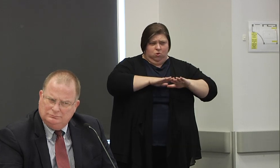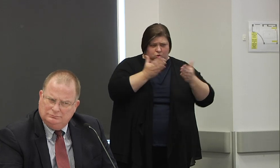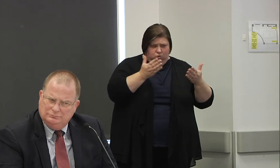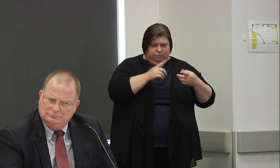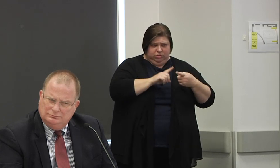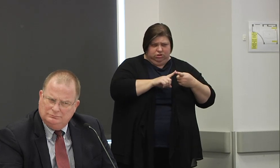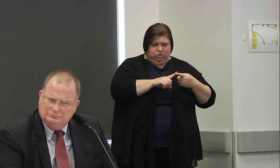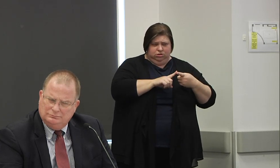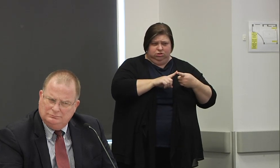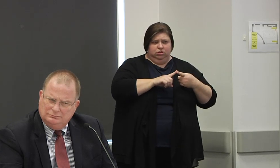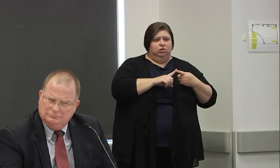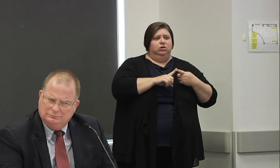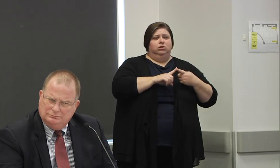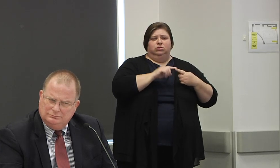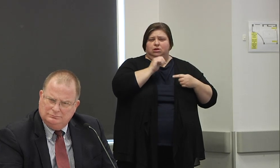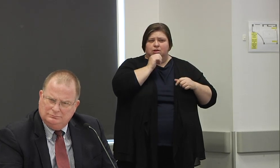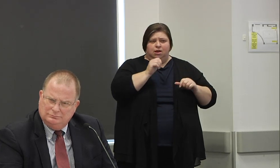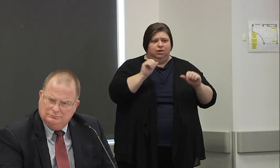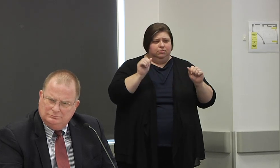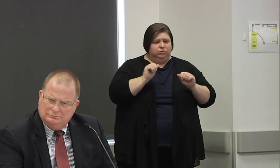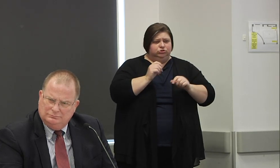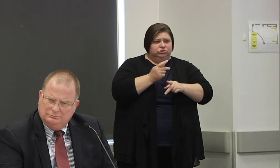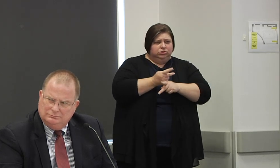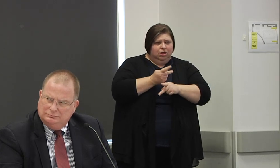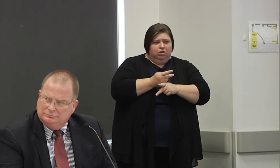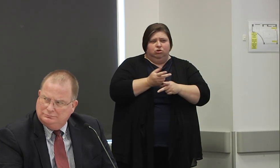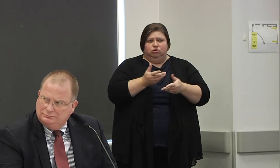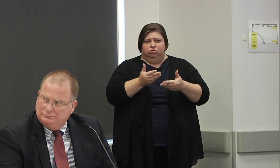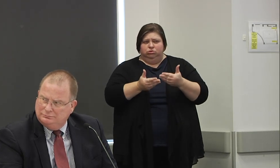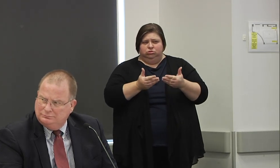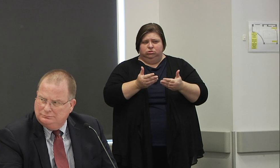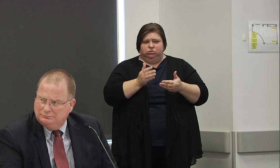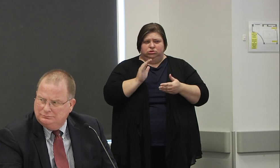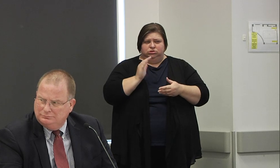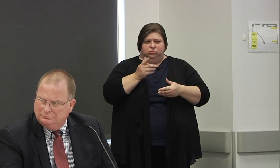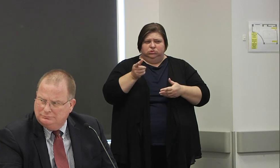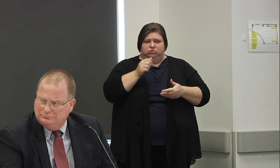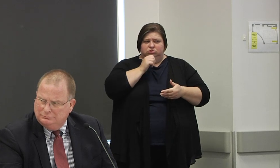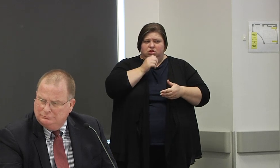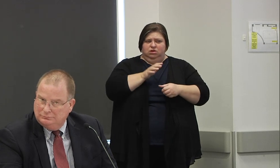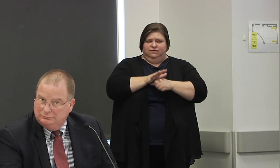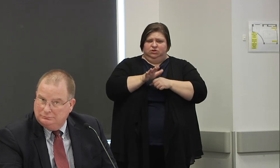non-critical care without having adequate PPE